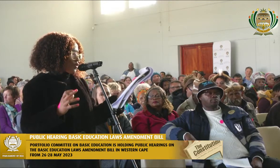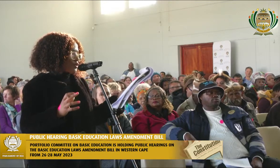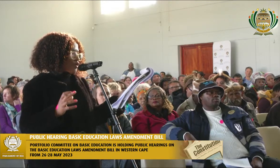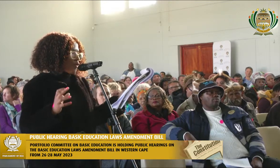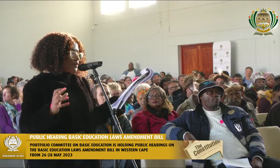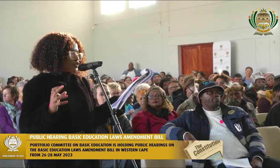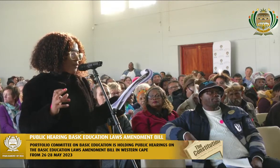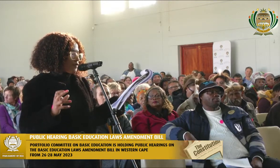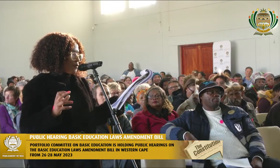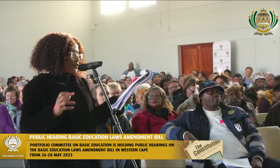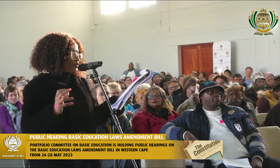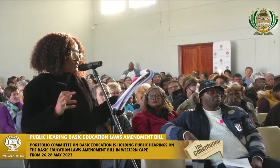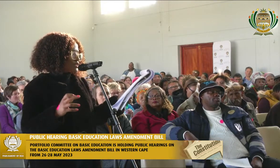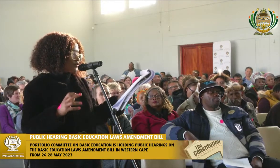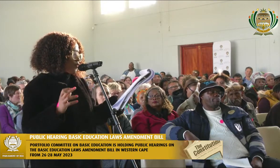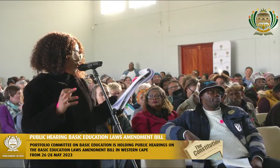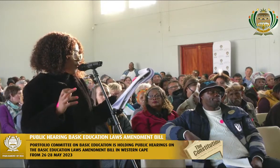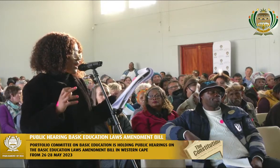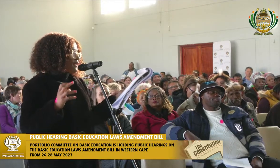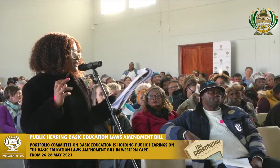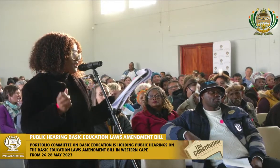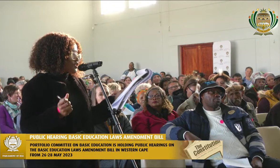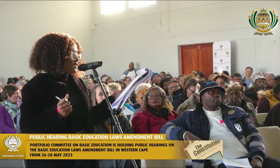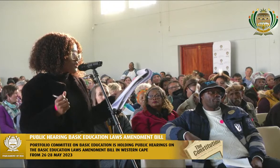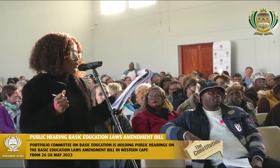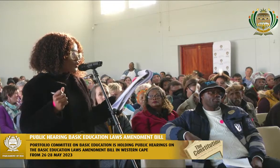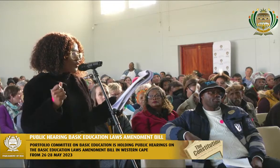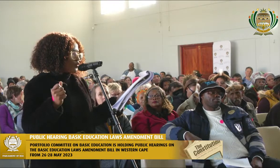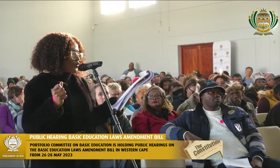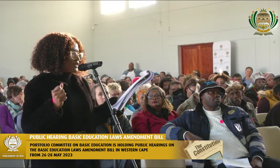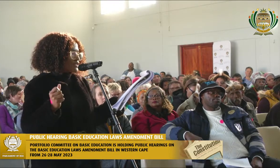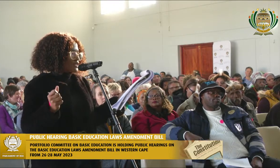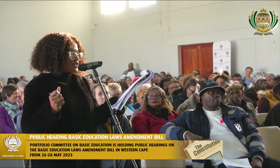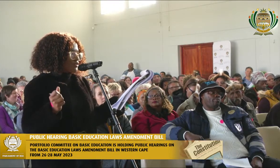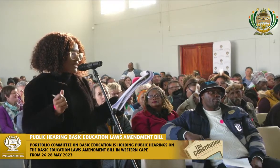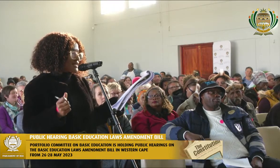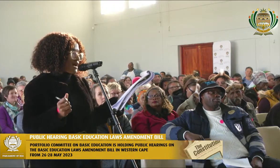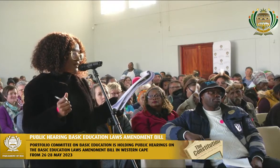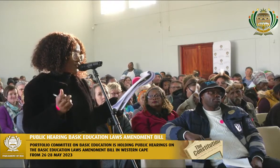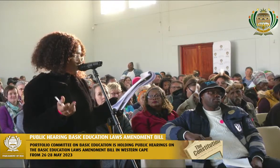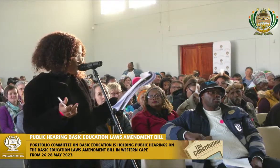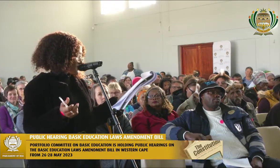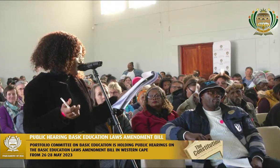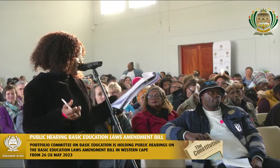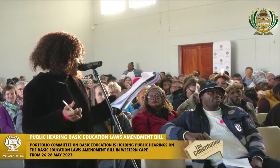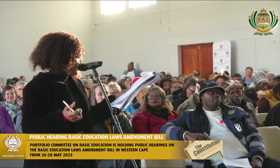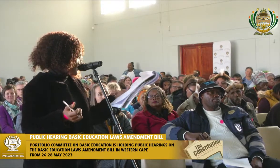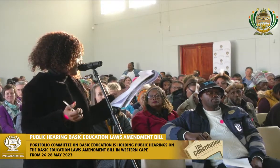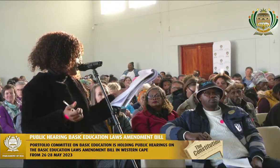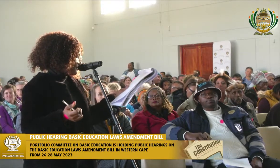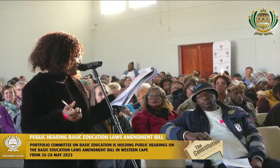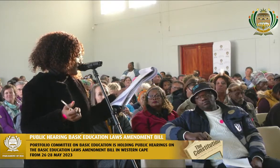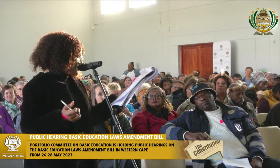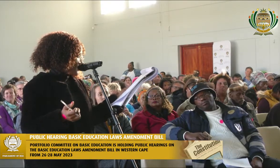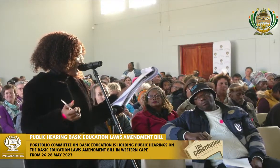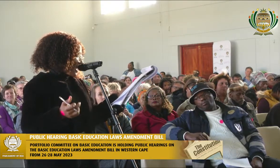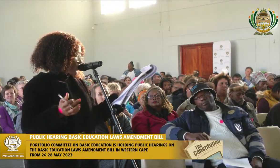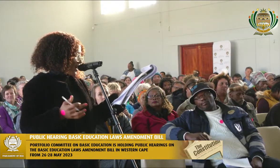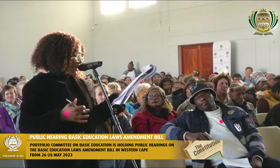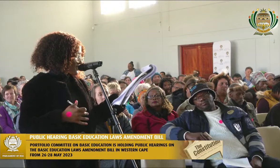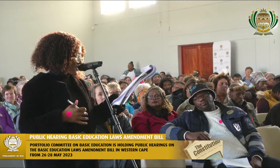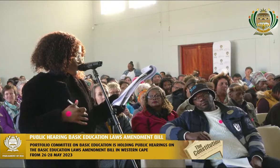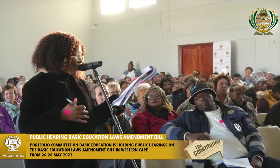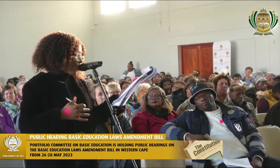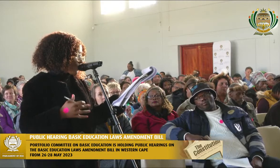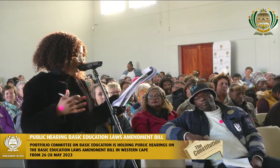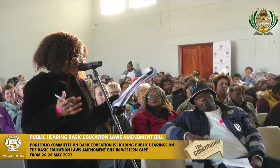it is going to open job opportunities for teachers to teach grade R students. And